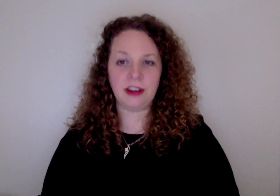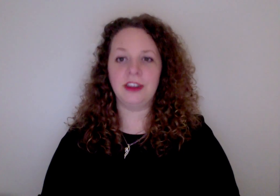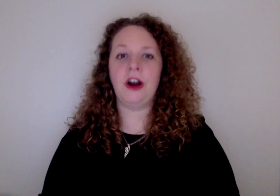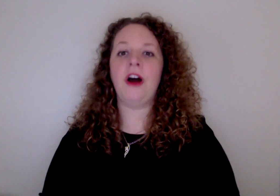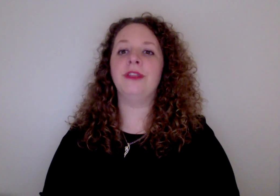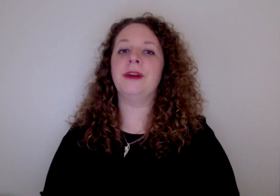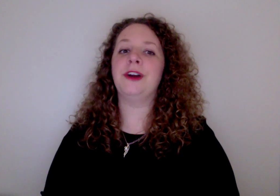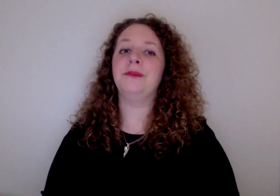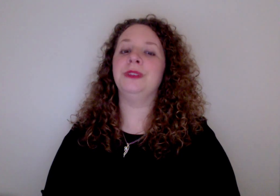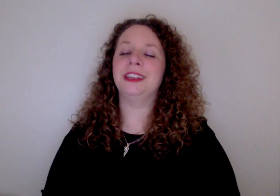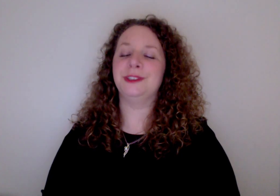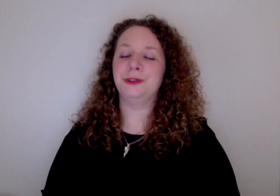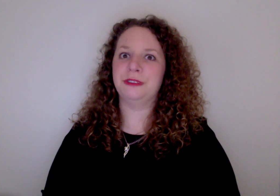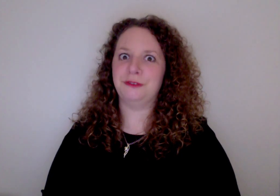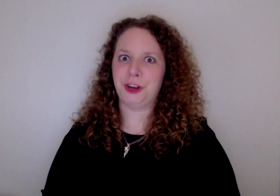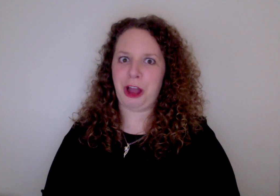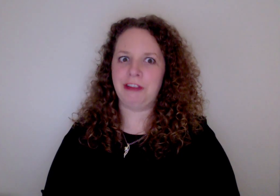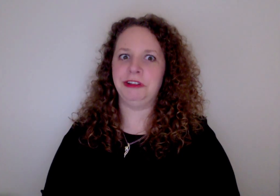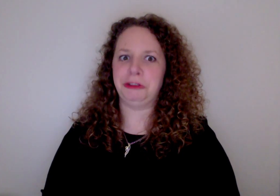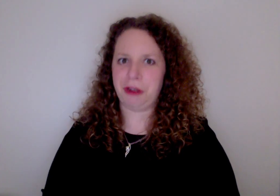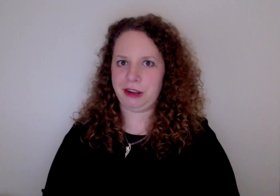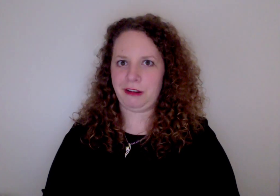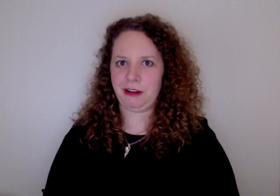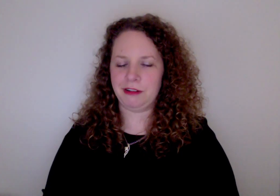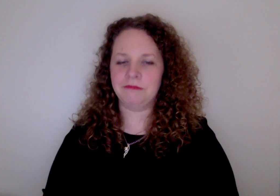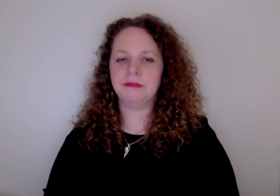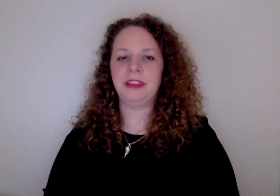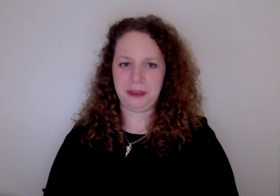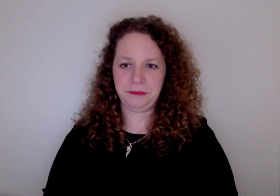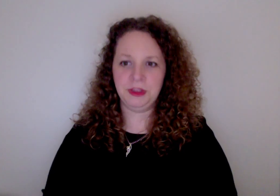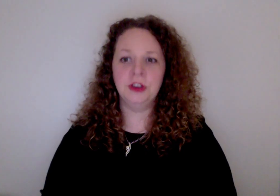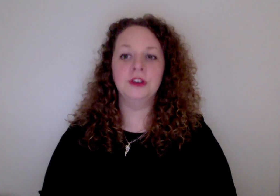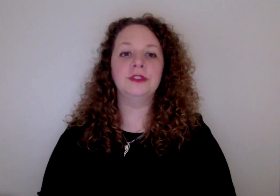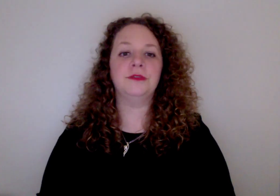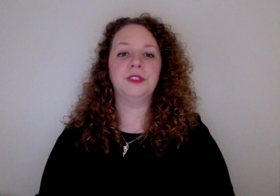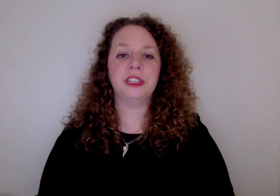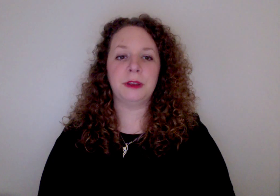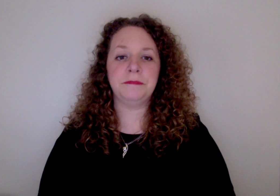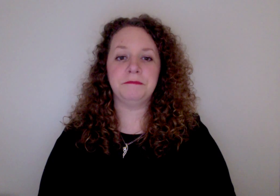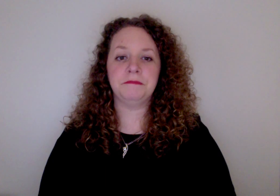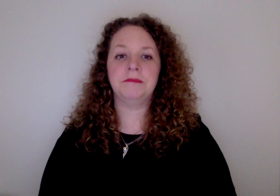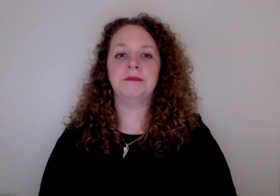and on the way home you realized you had forgotten your credit card. Okay, so for this one,